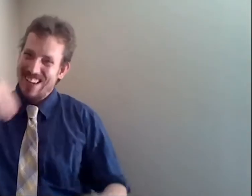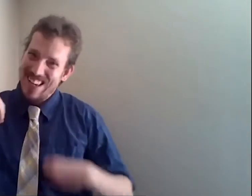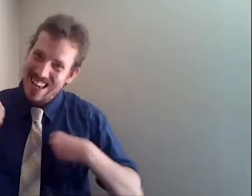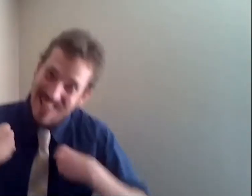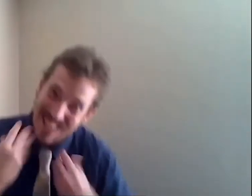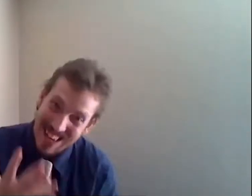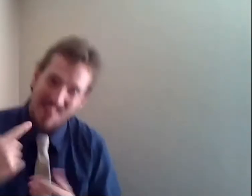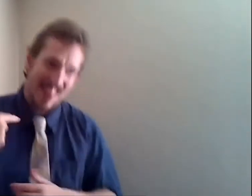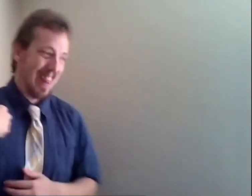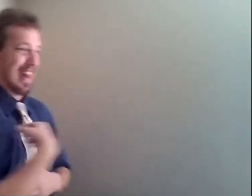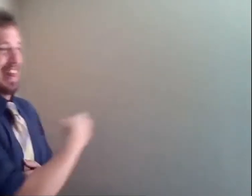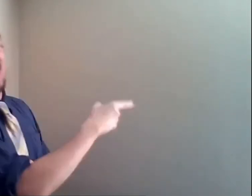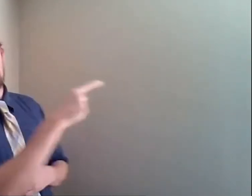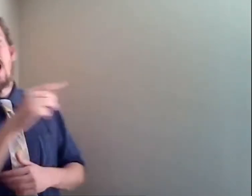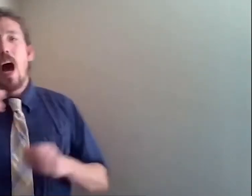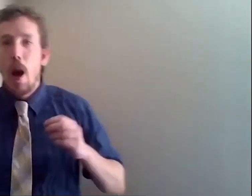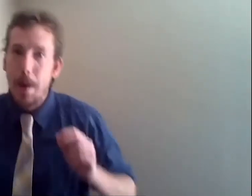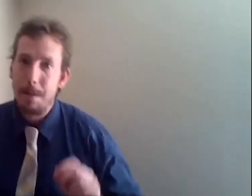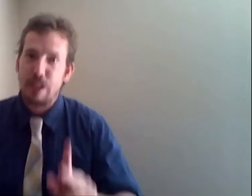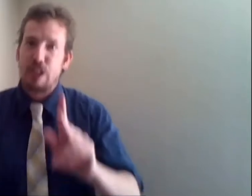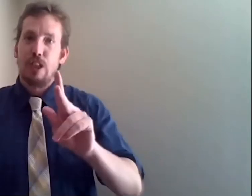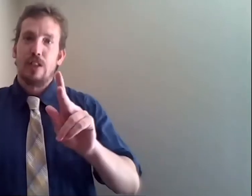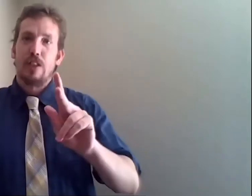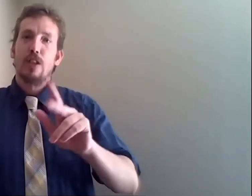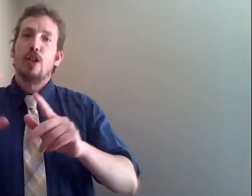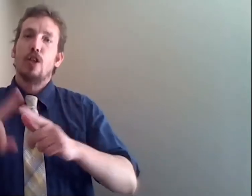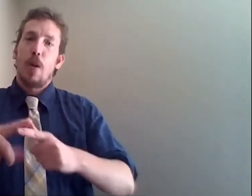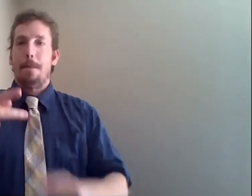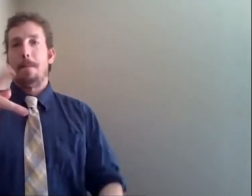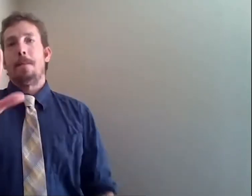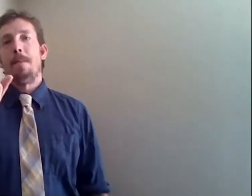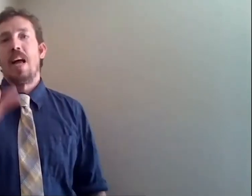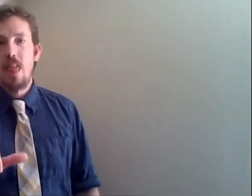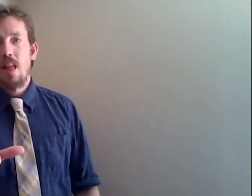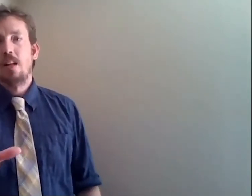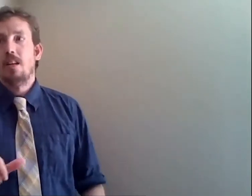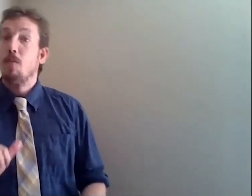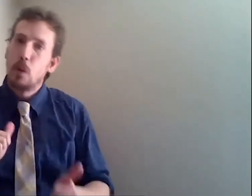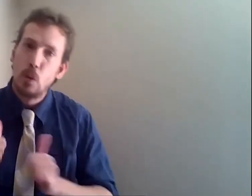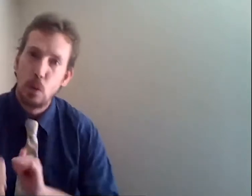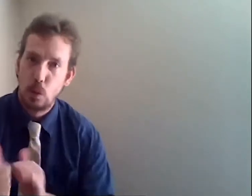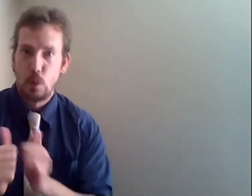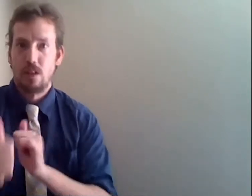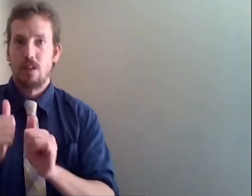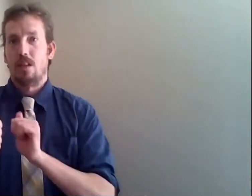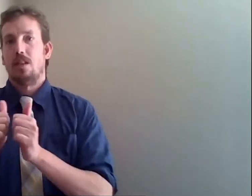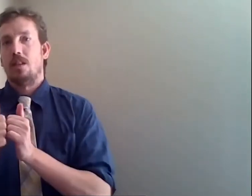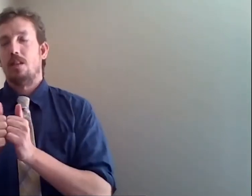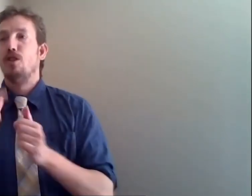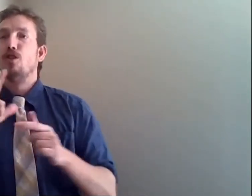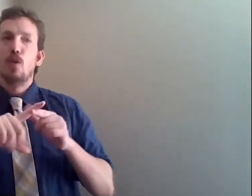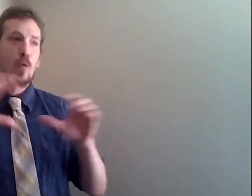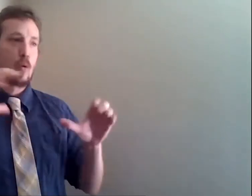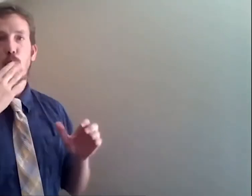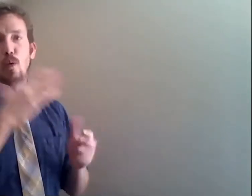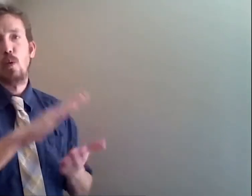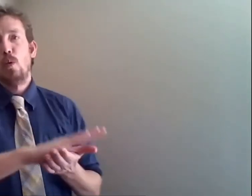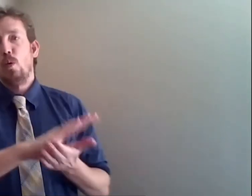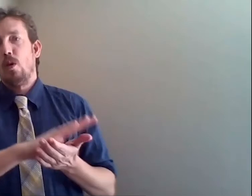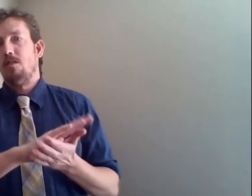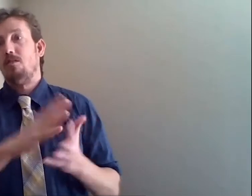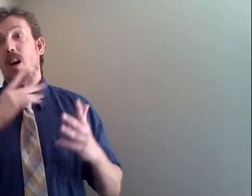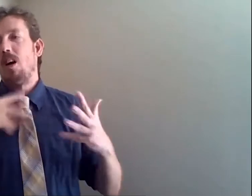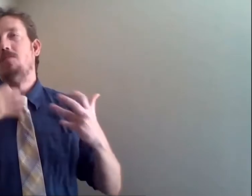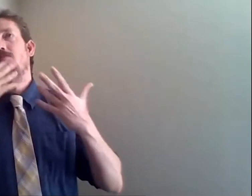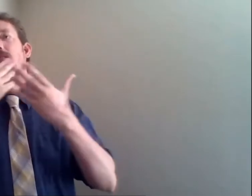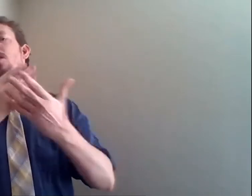Thank you, ASDB, for giving us an opportunity to play, to compete,